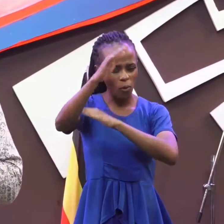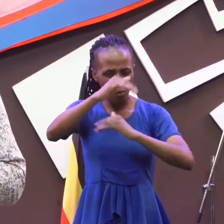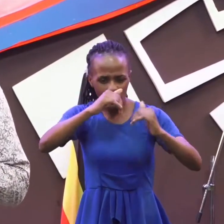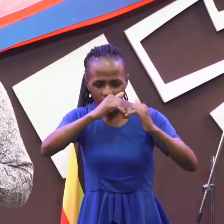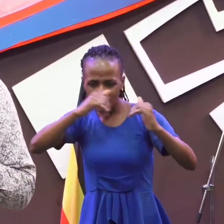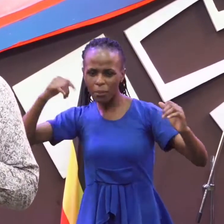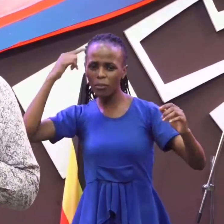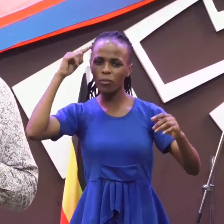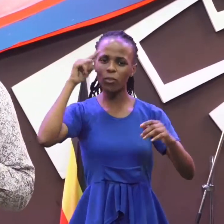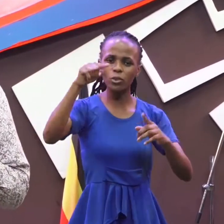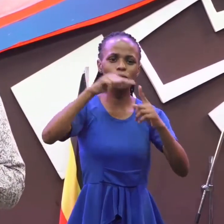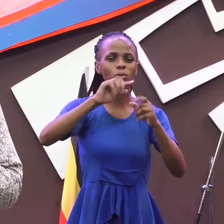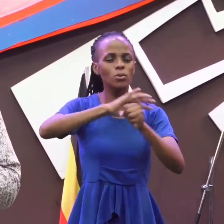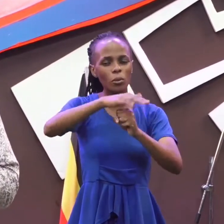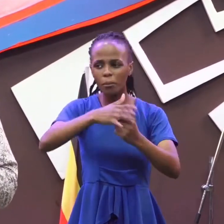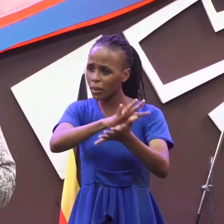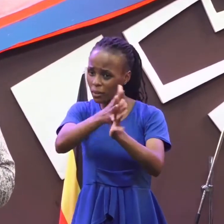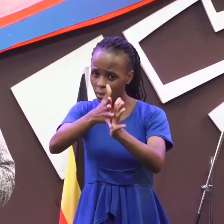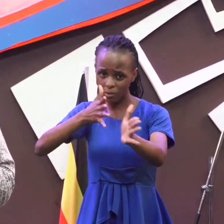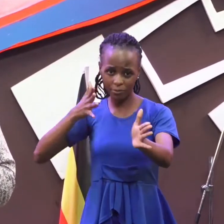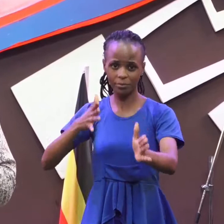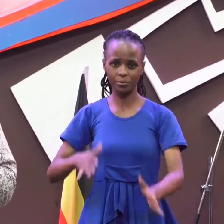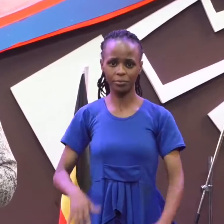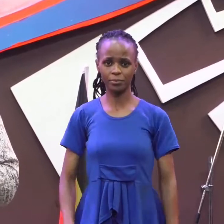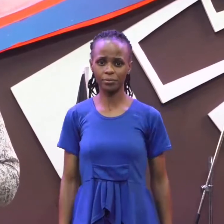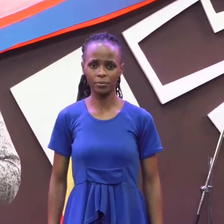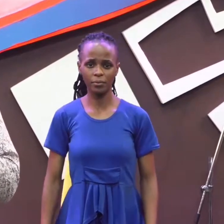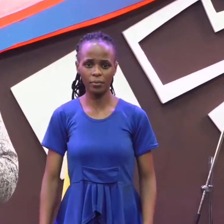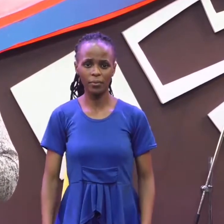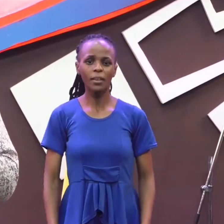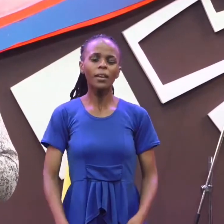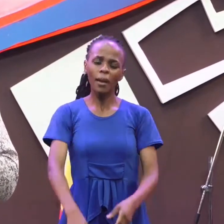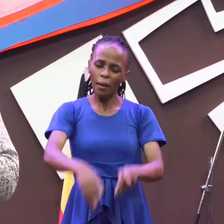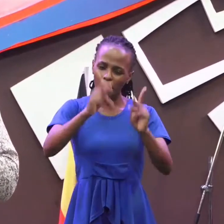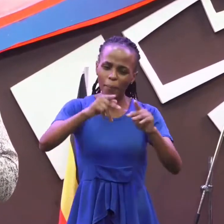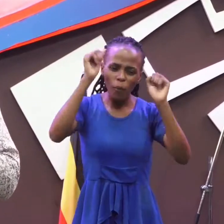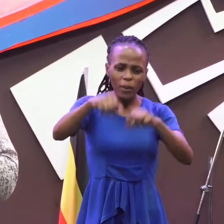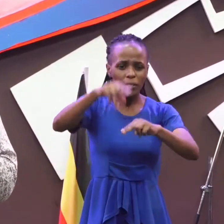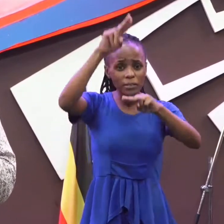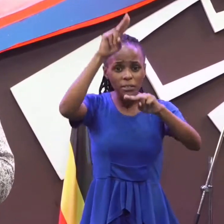is equivalent to the people that the Lord separated for you to perfect.